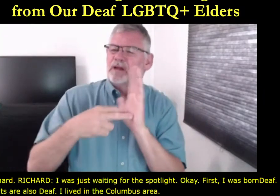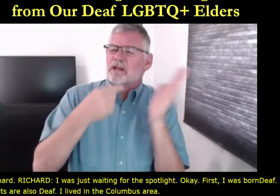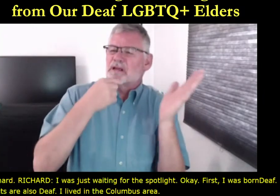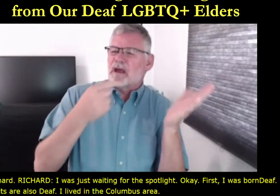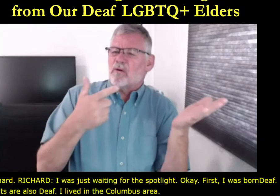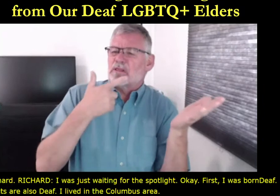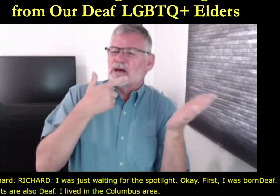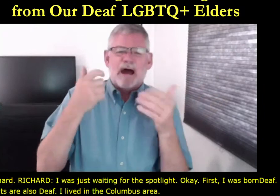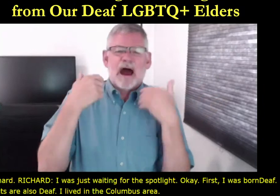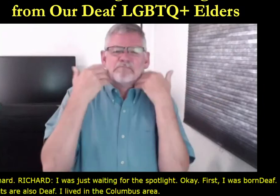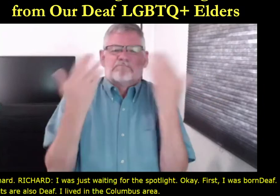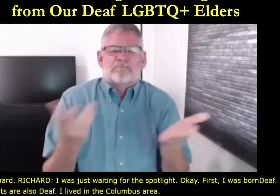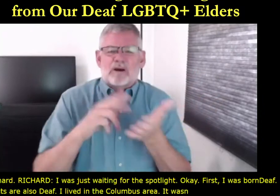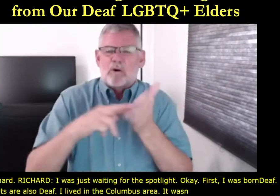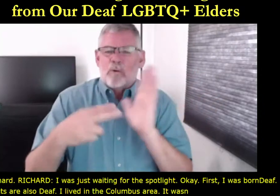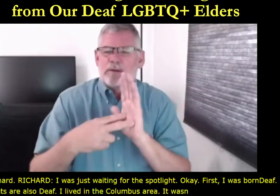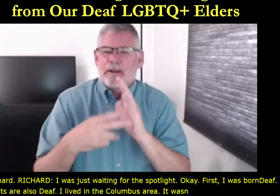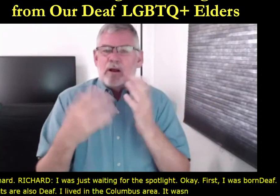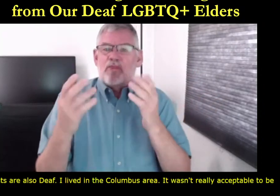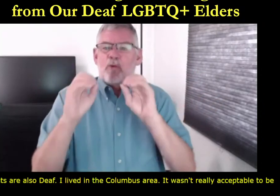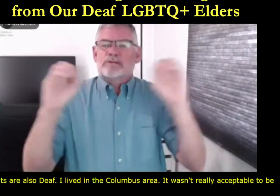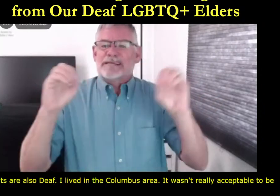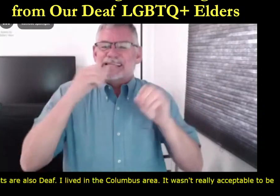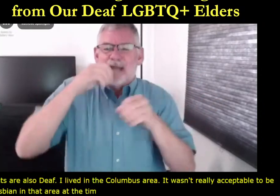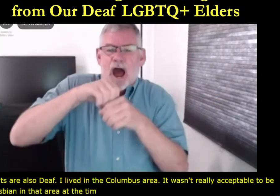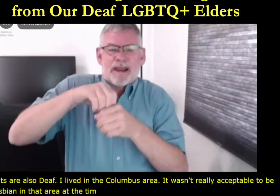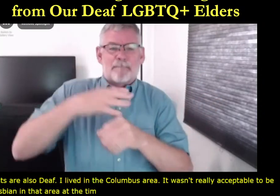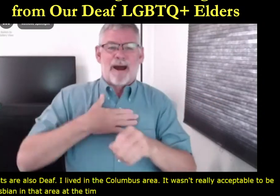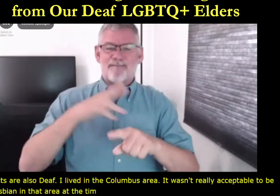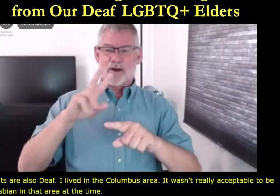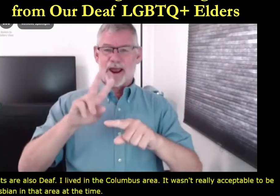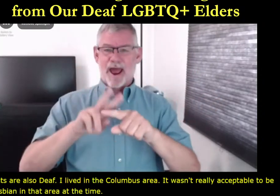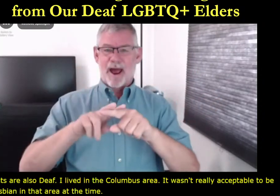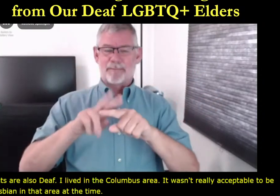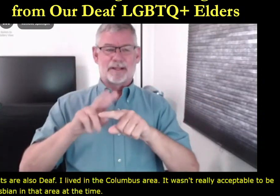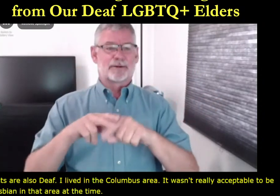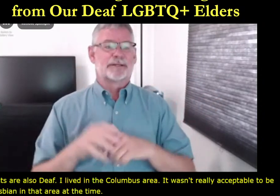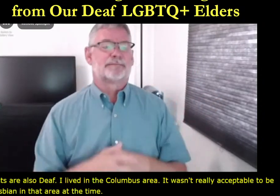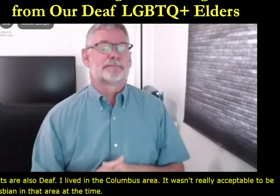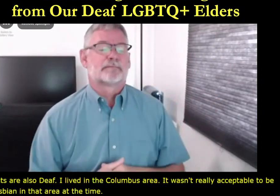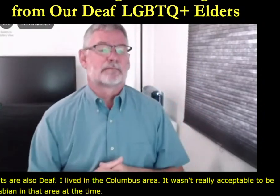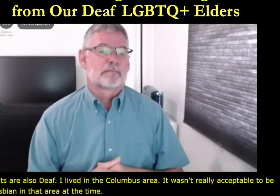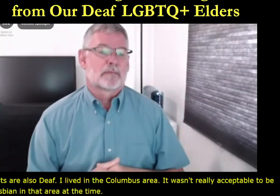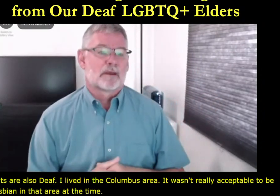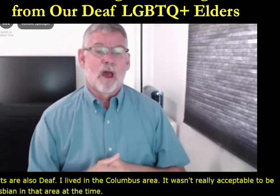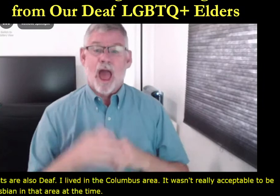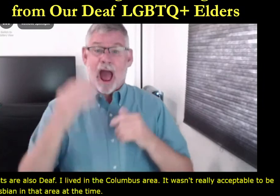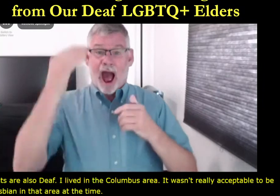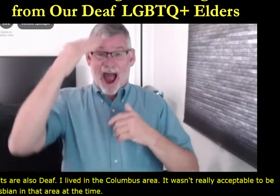know what it meant to be gay or lesbian quite honestly it wasn't part of my vocabulary